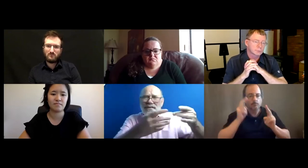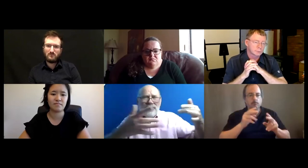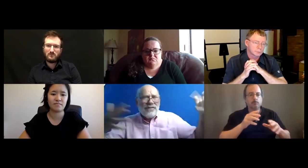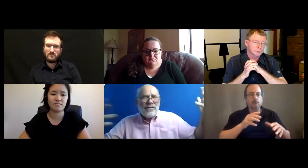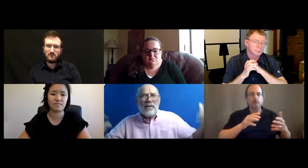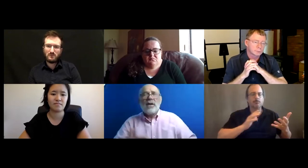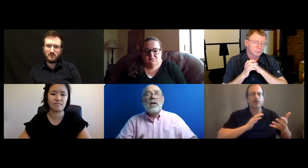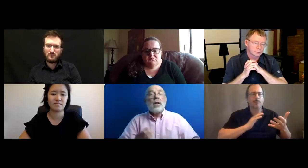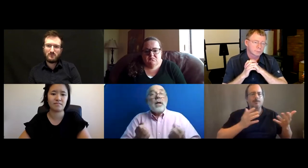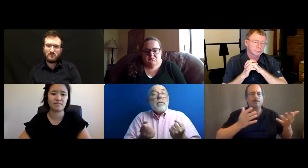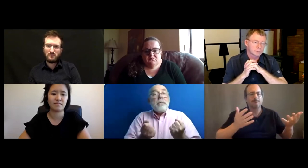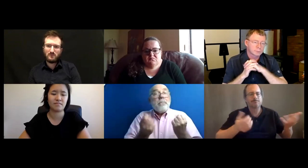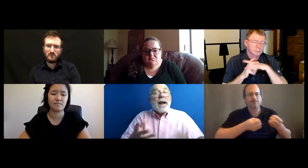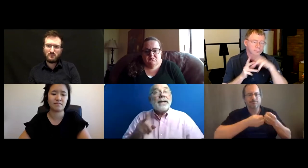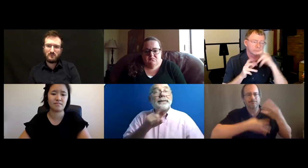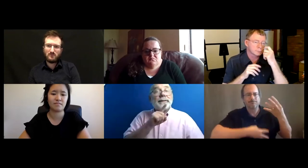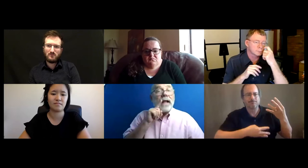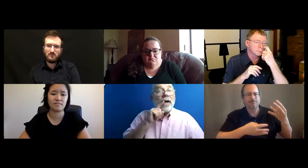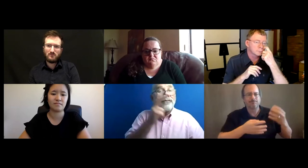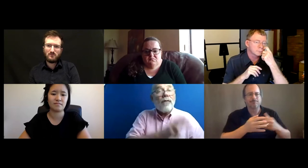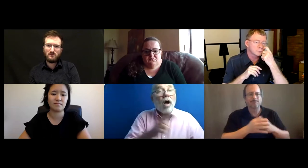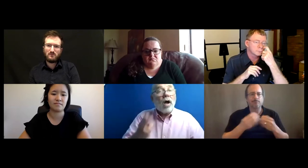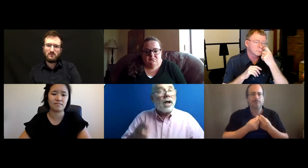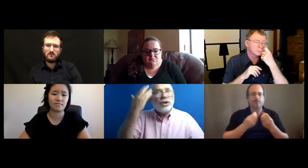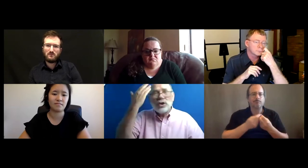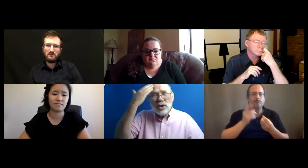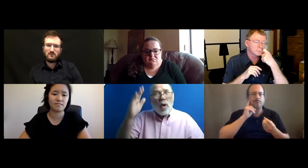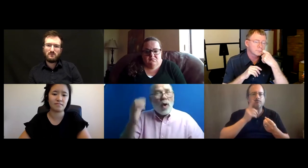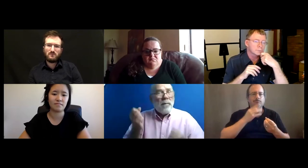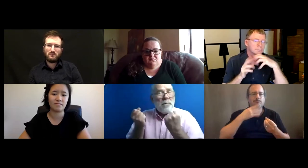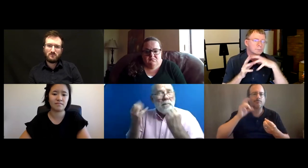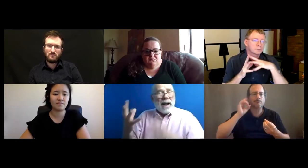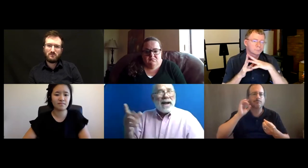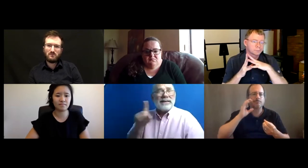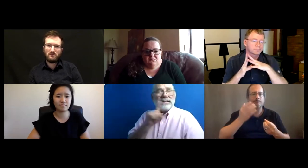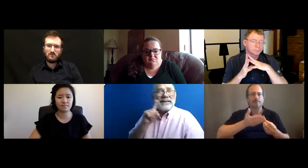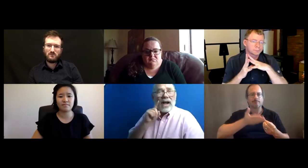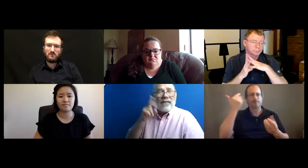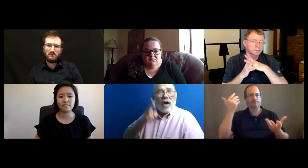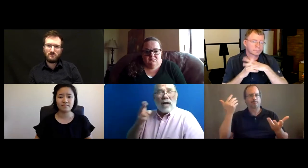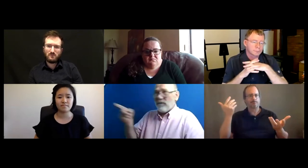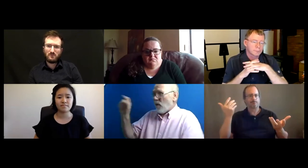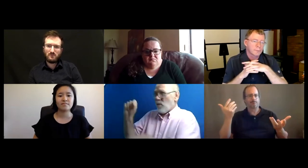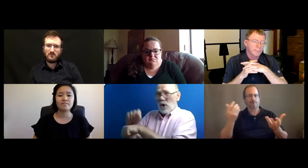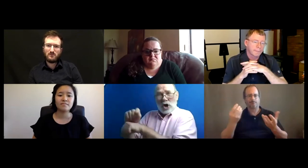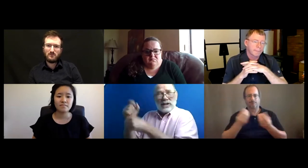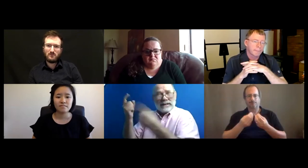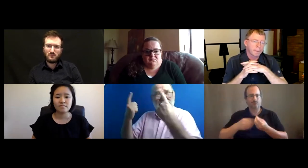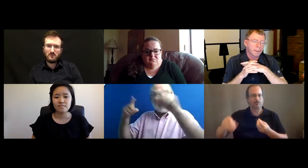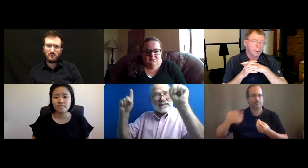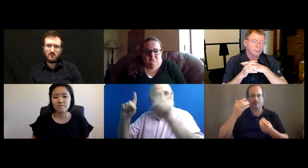or barber skills or auto body, auto mechanic. Most of our deaf and hard of hearing youth are